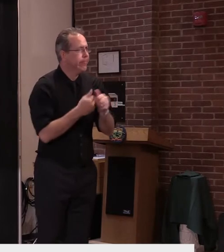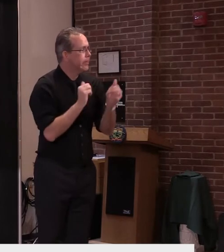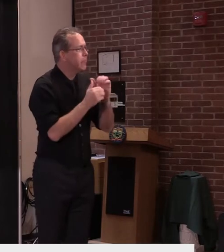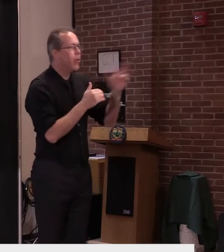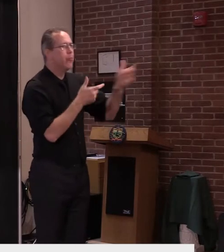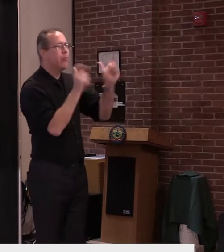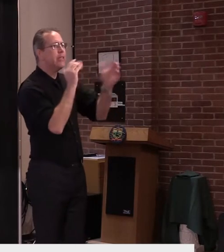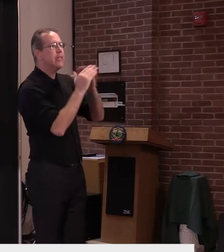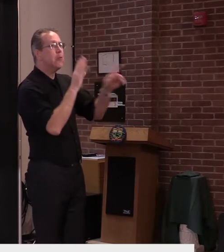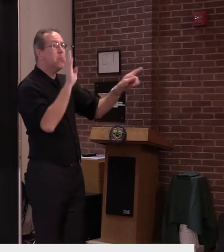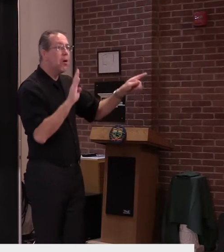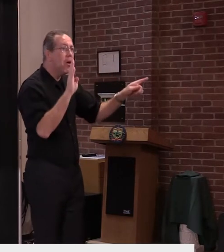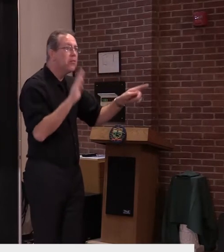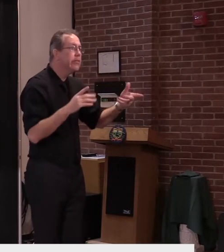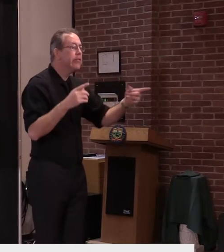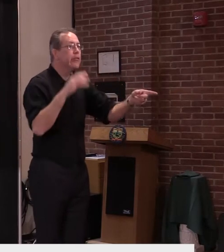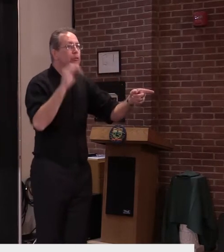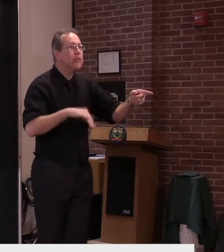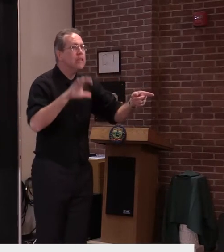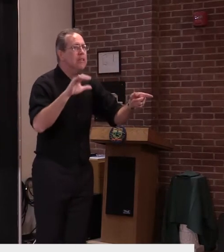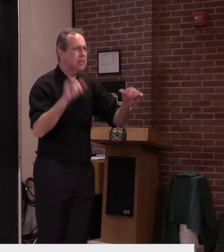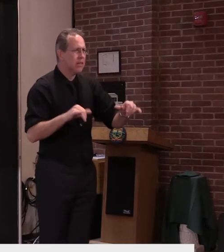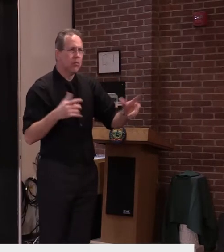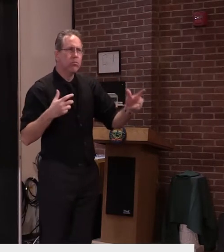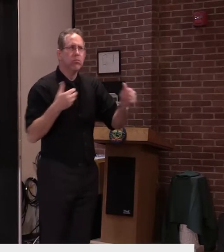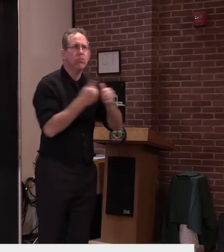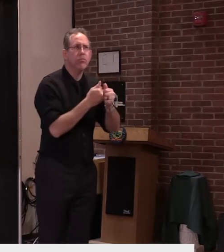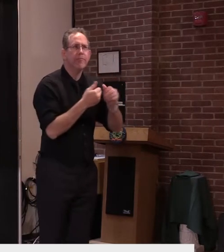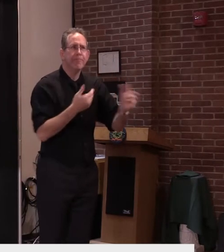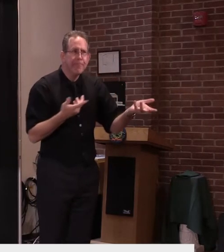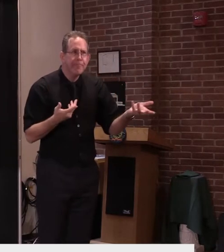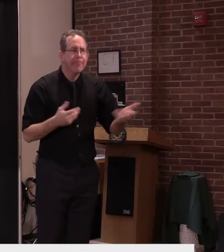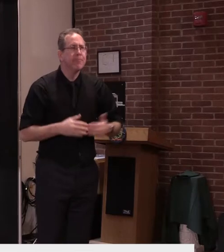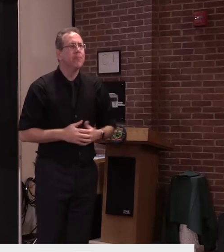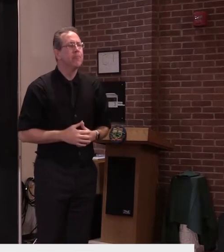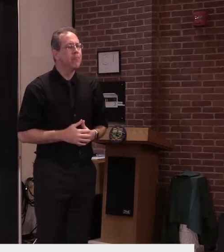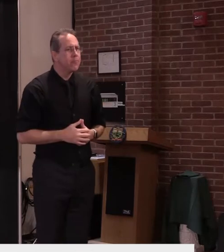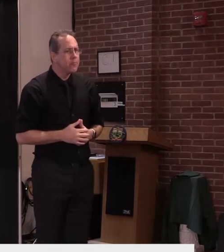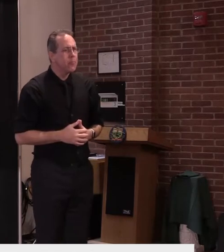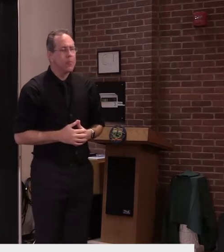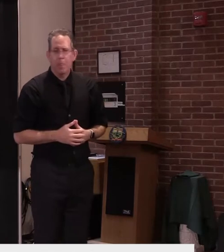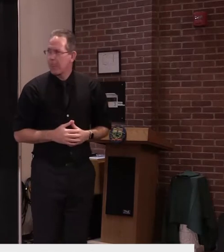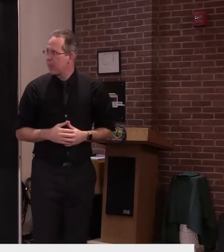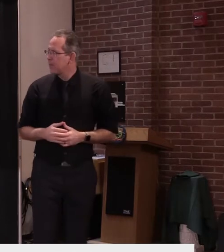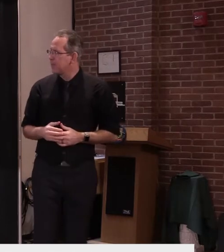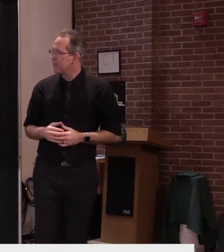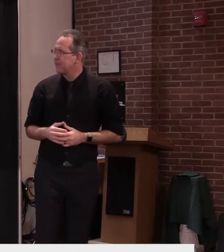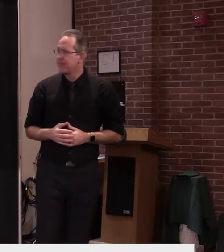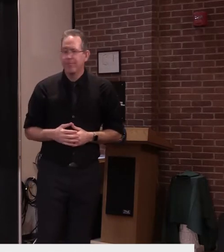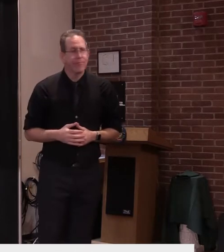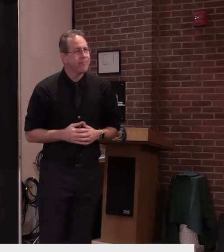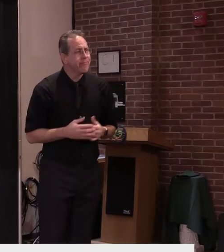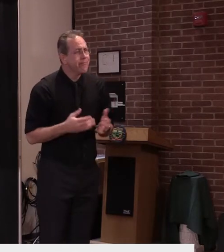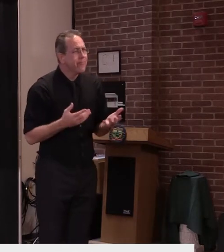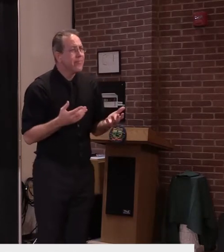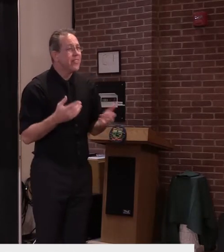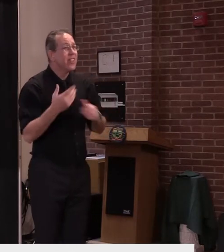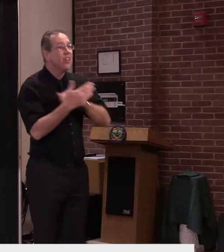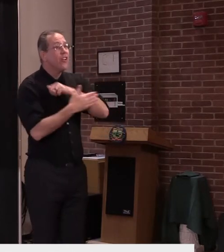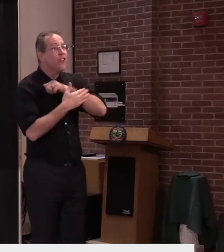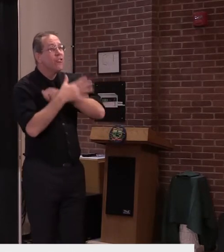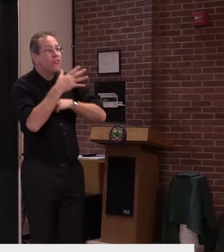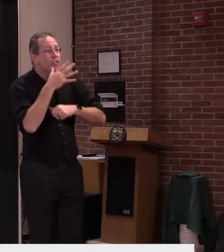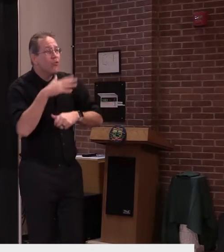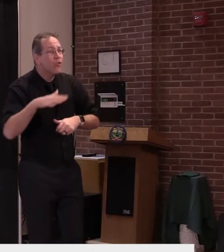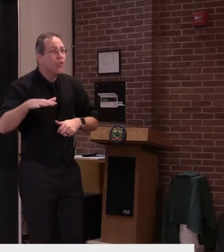see that happening here this week with the non-metro counties up about 125% compared to the 80% for the metro